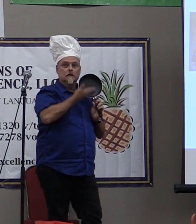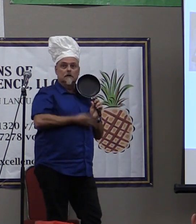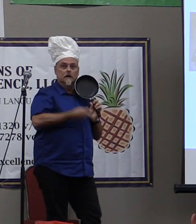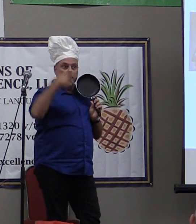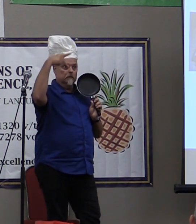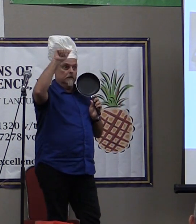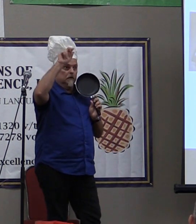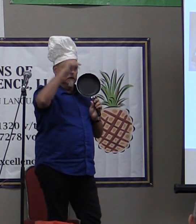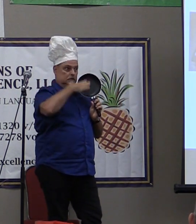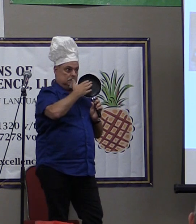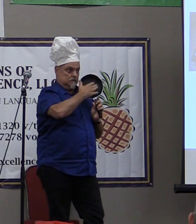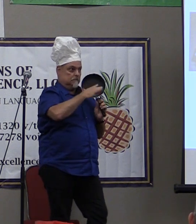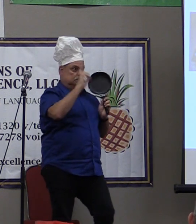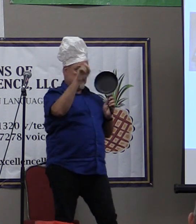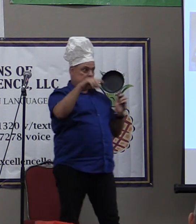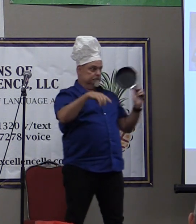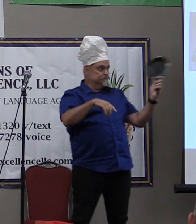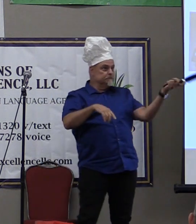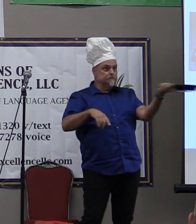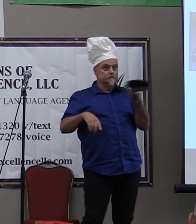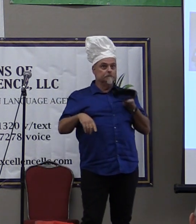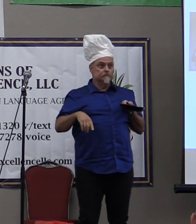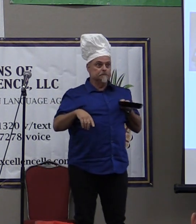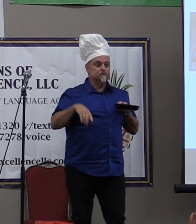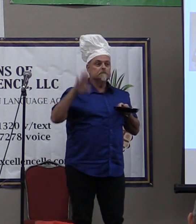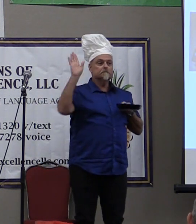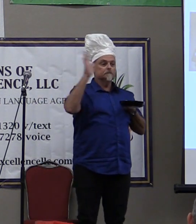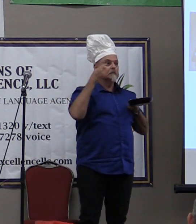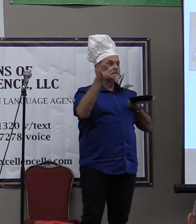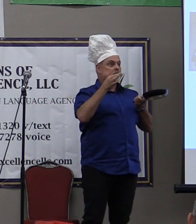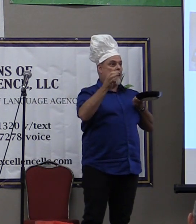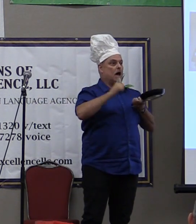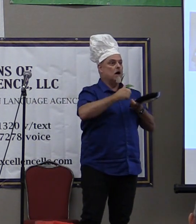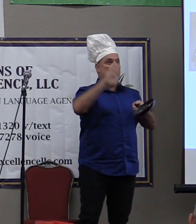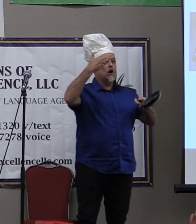Do you know what this is? A pan.